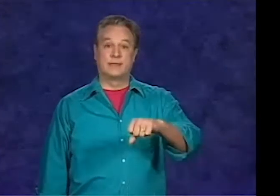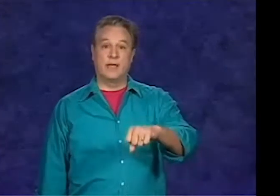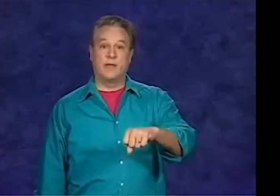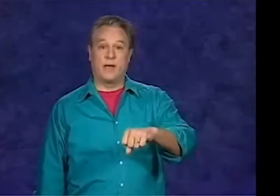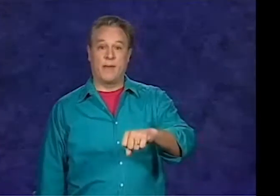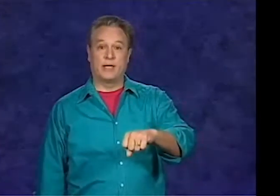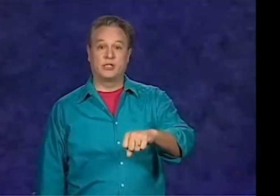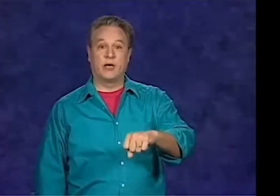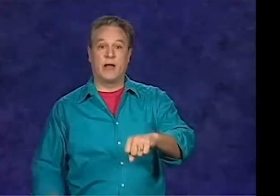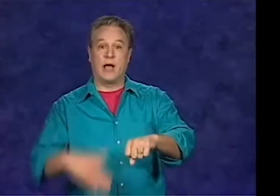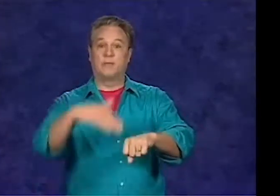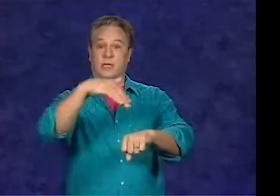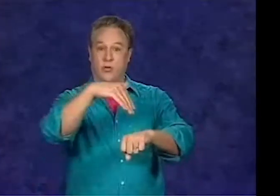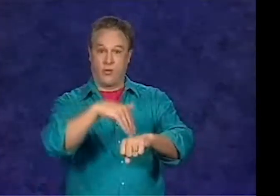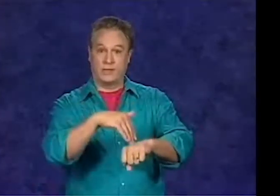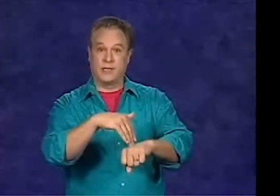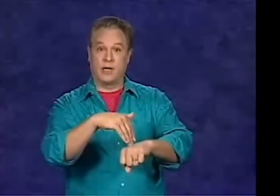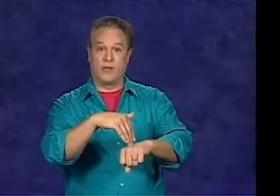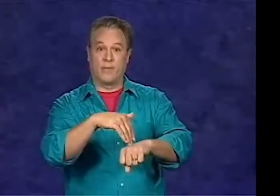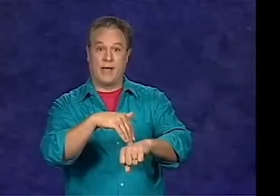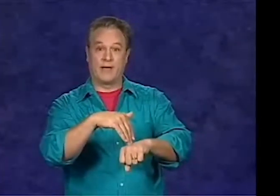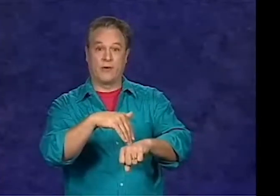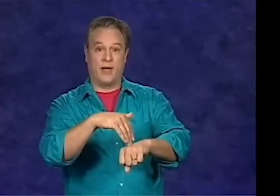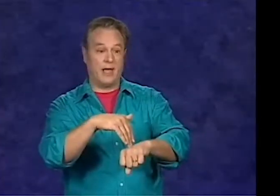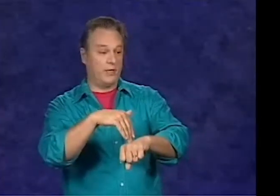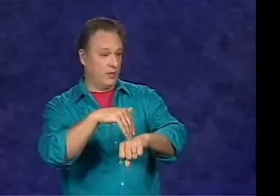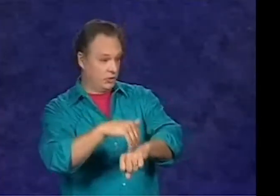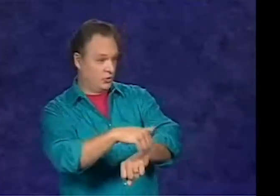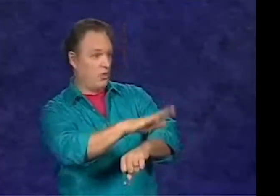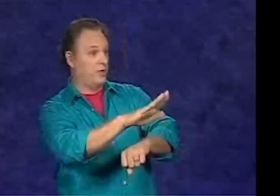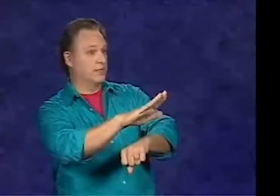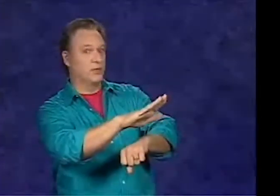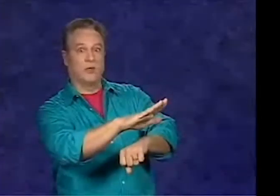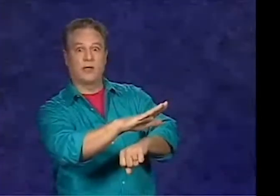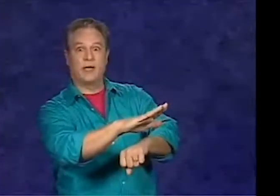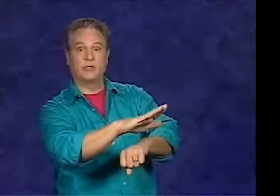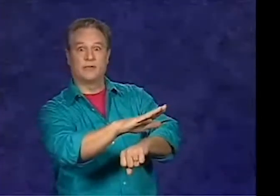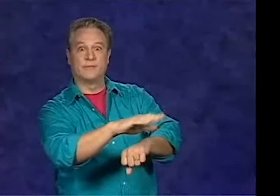Send the imaginary object resting on the back of your hand toward its new location.